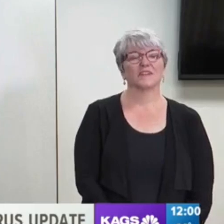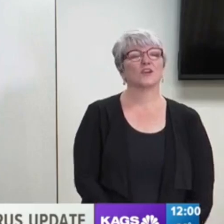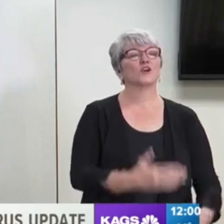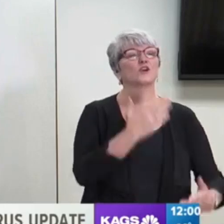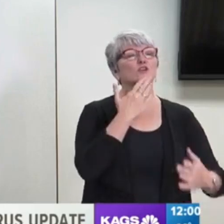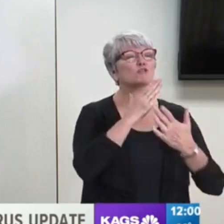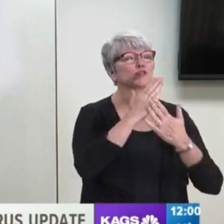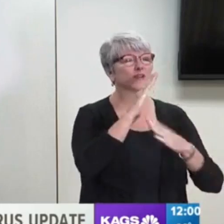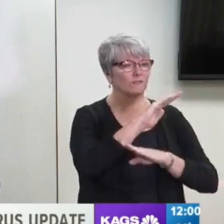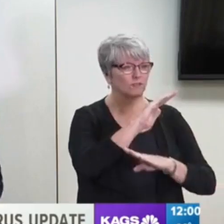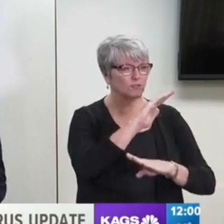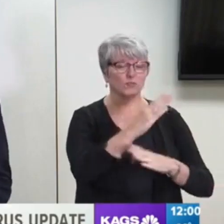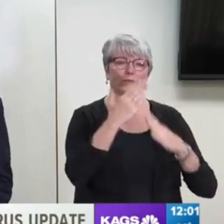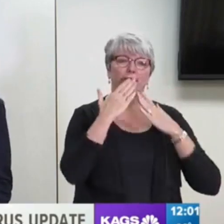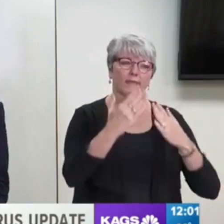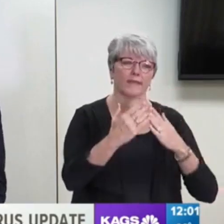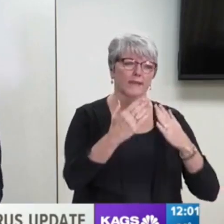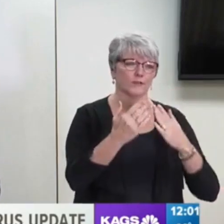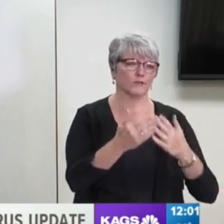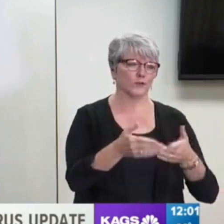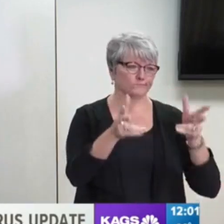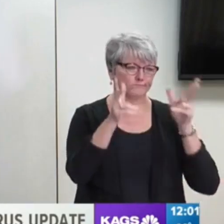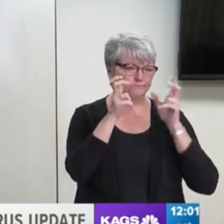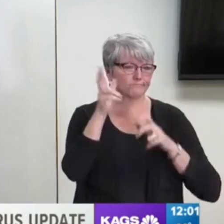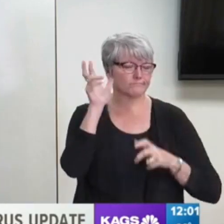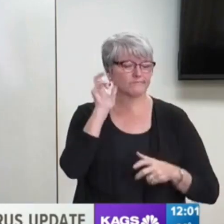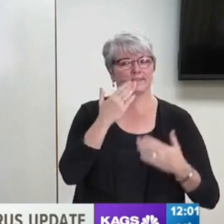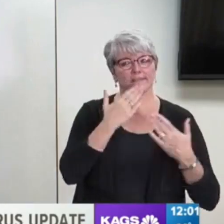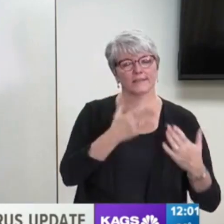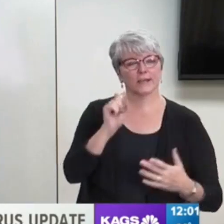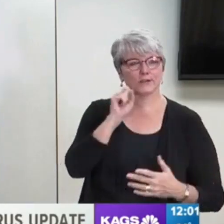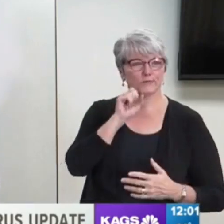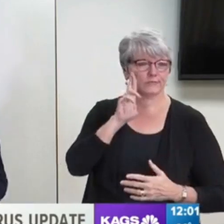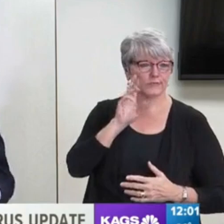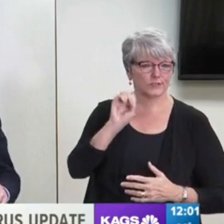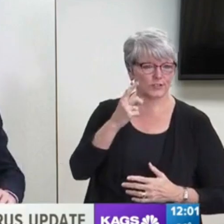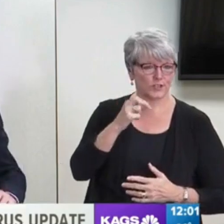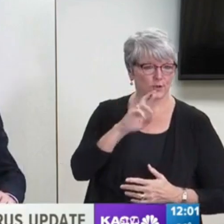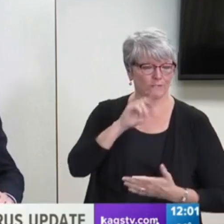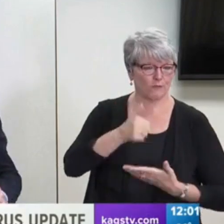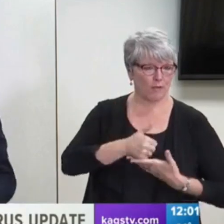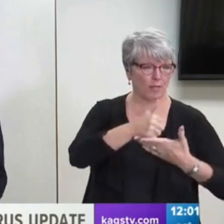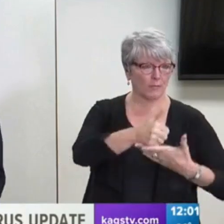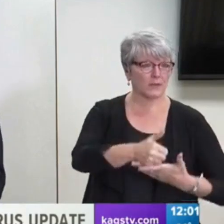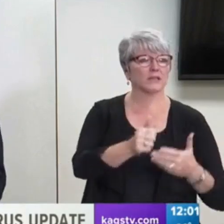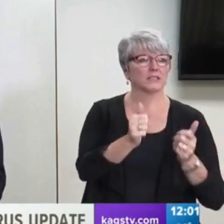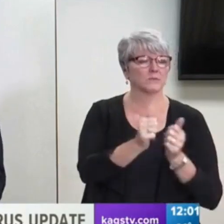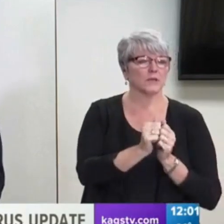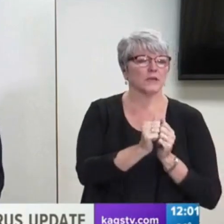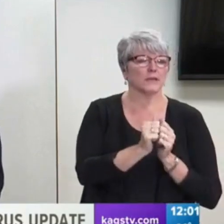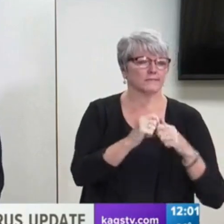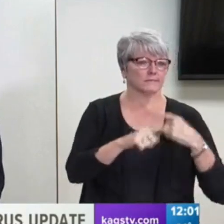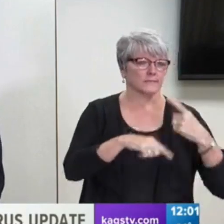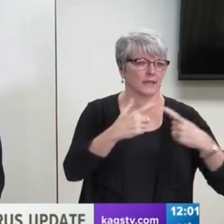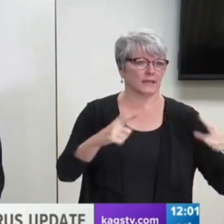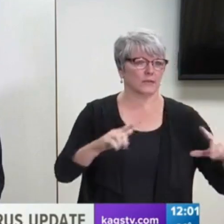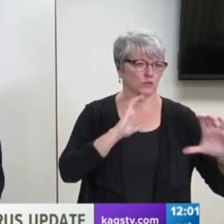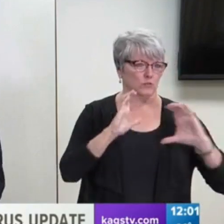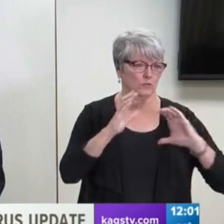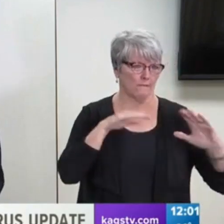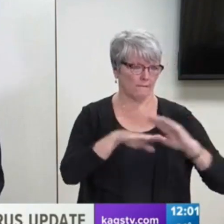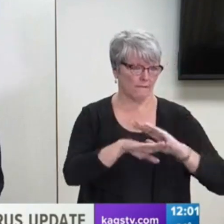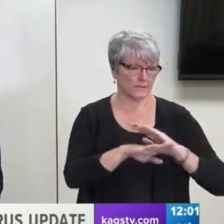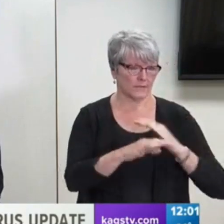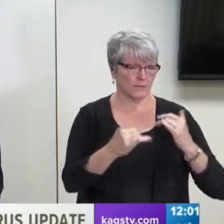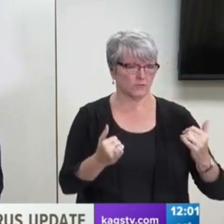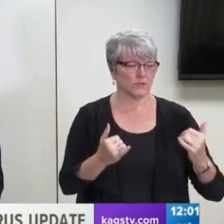Good afternoon. Thank you all for being here. Thank you, Sherry, for, again, helping us with sign language today.